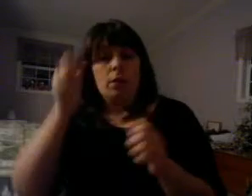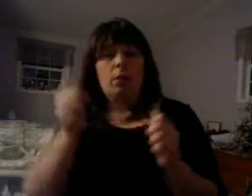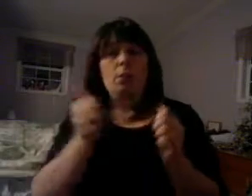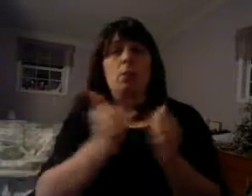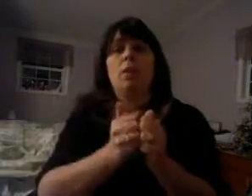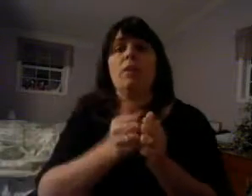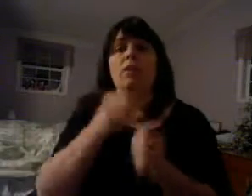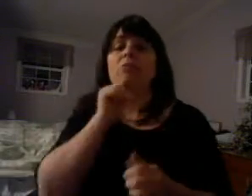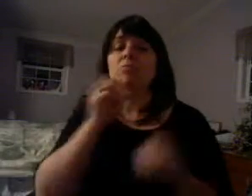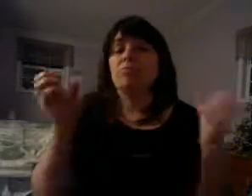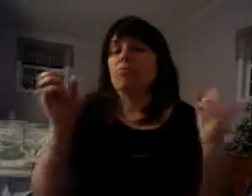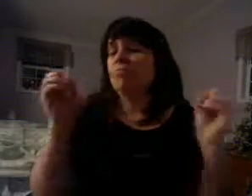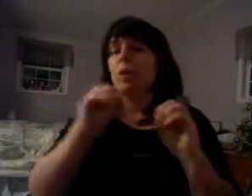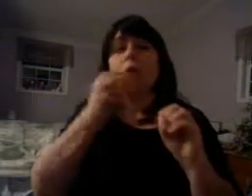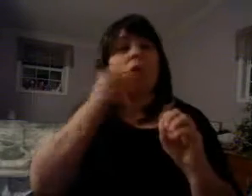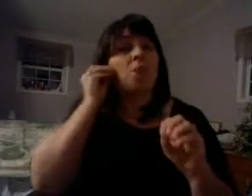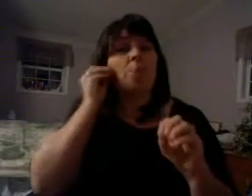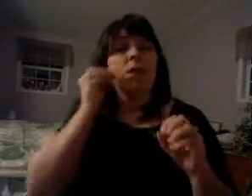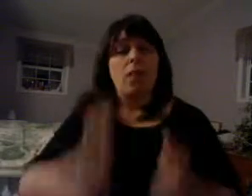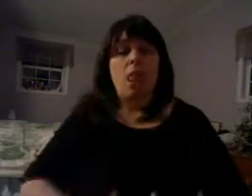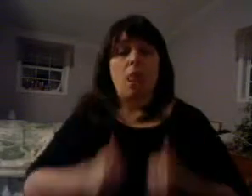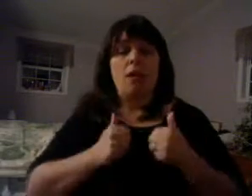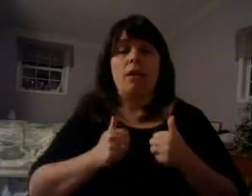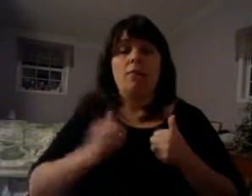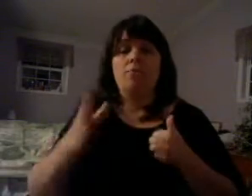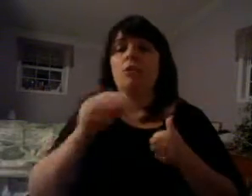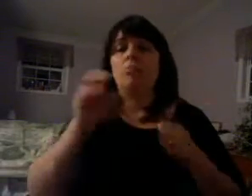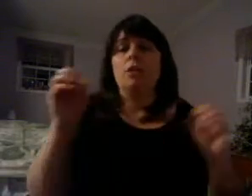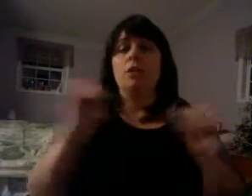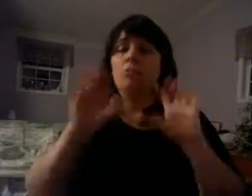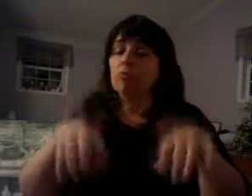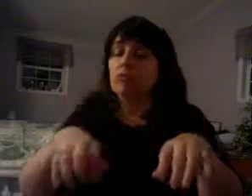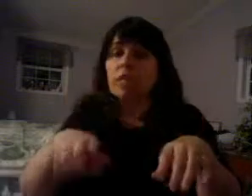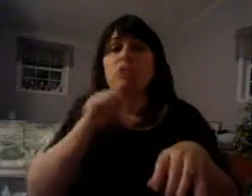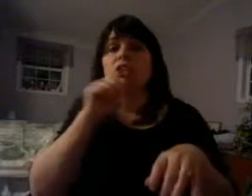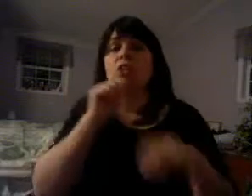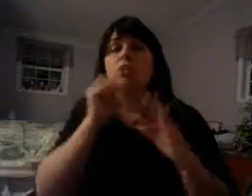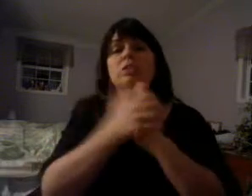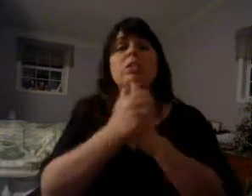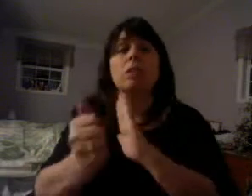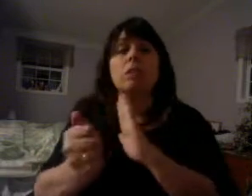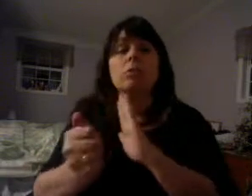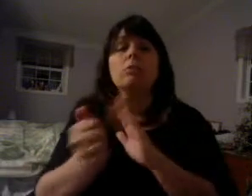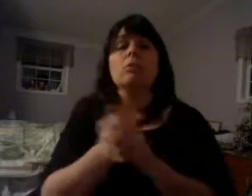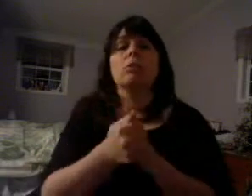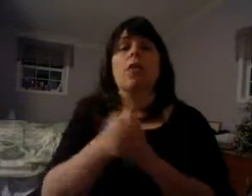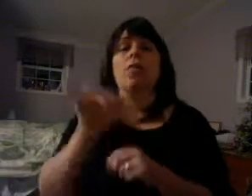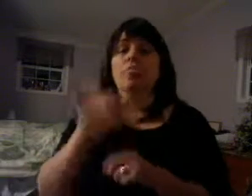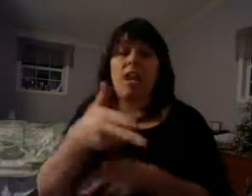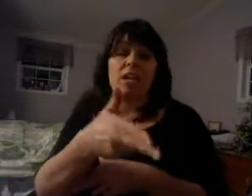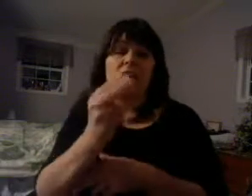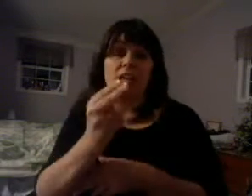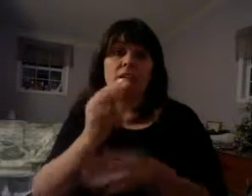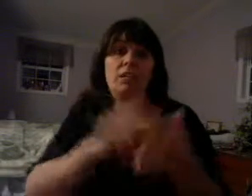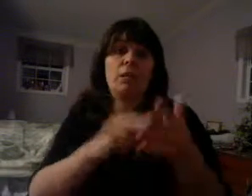chance, that gun means power, equality, respect, and honor. Learn a